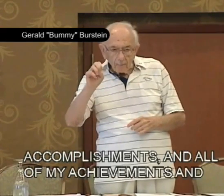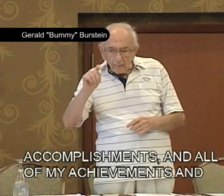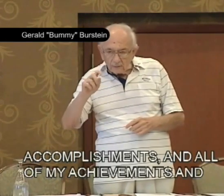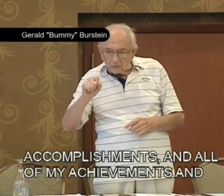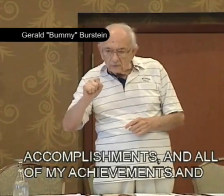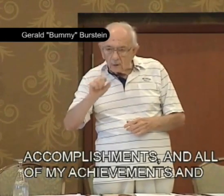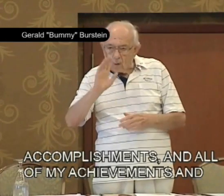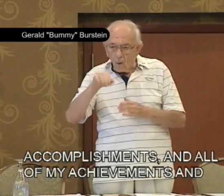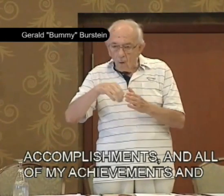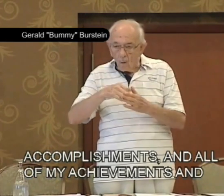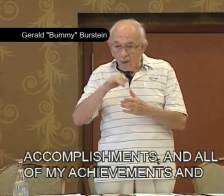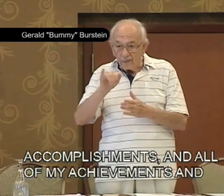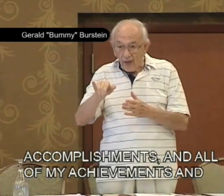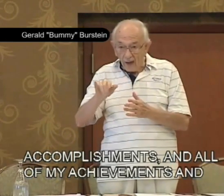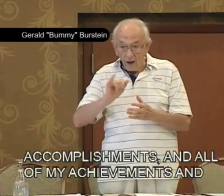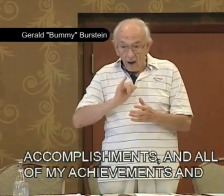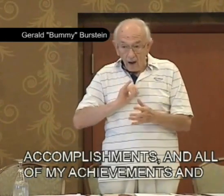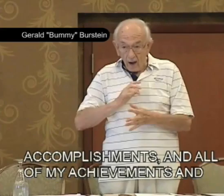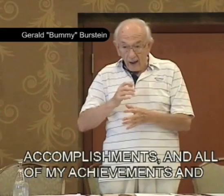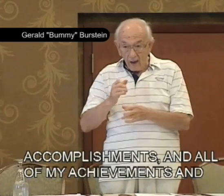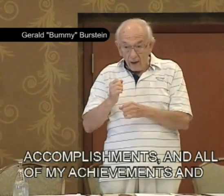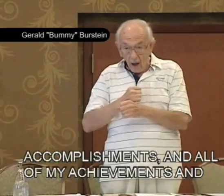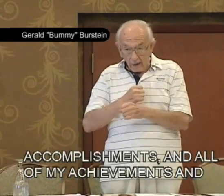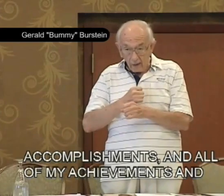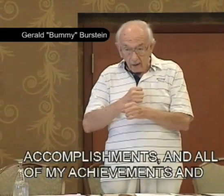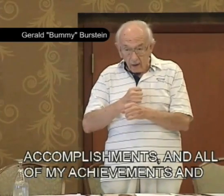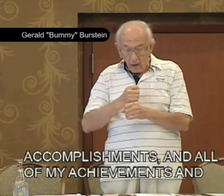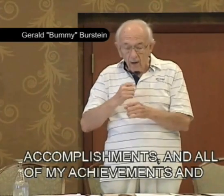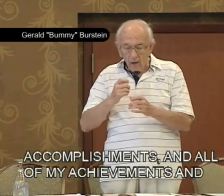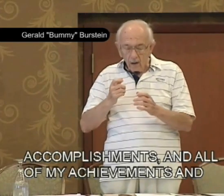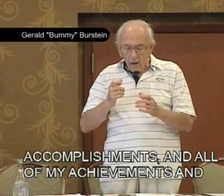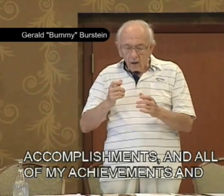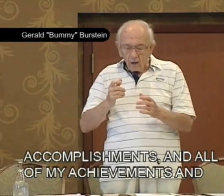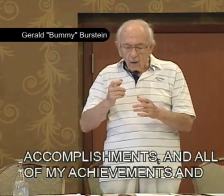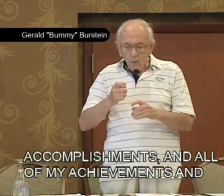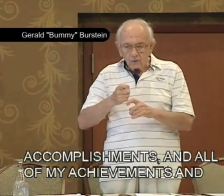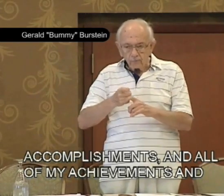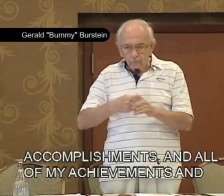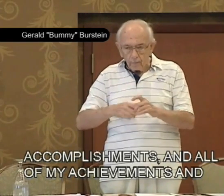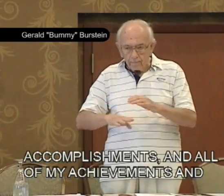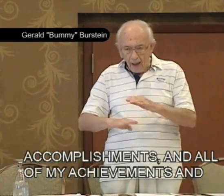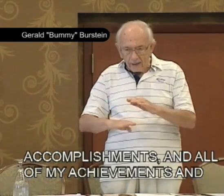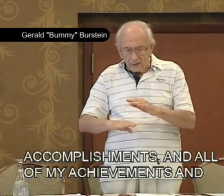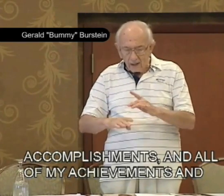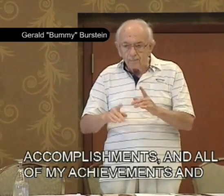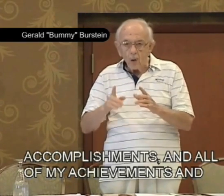and all of my achievements and all of the awards that I may have gotten over time